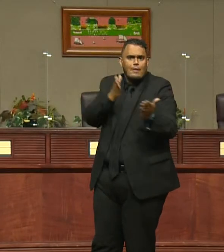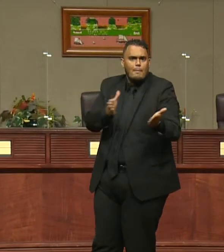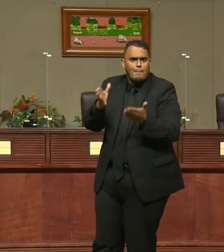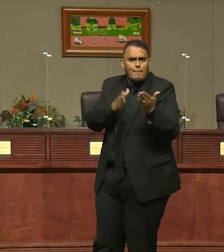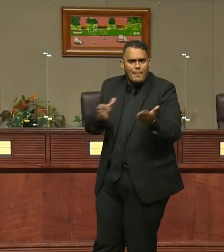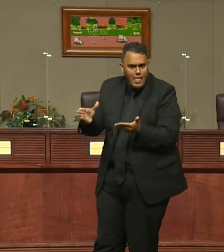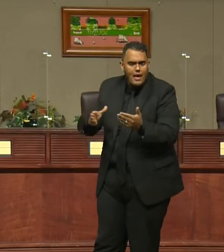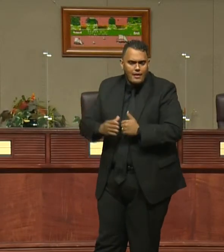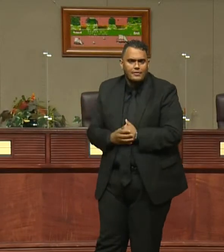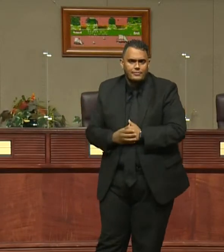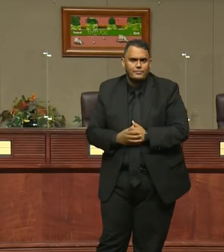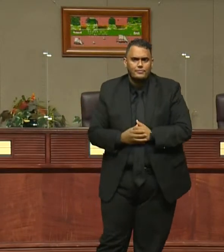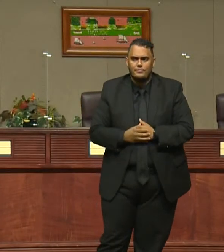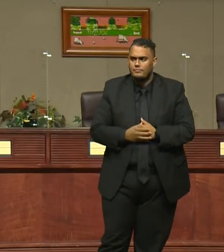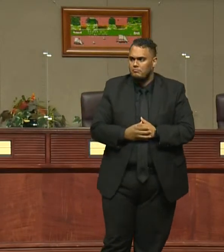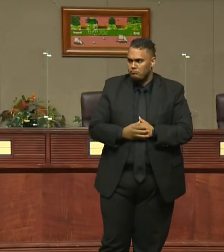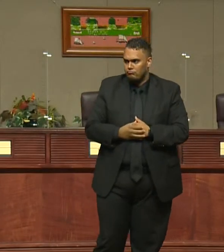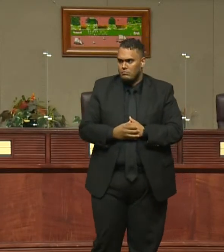team.